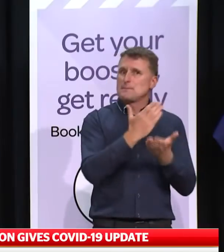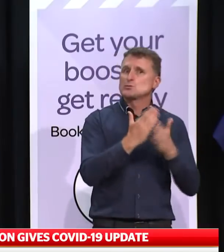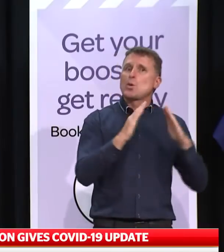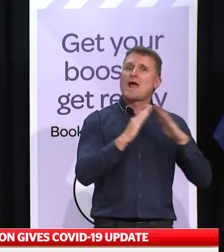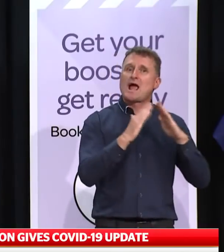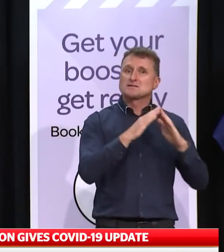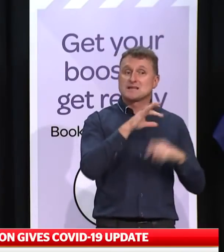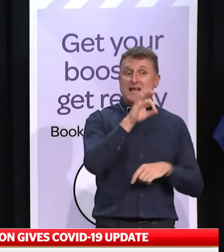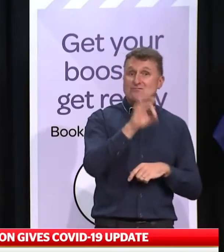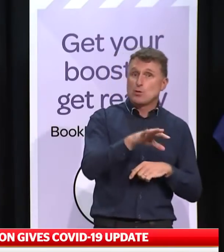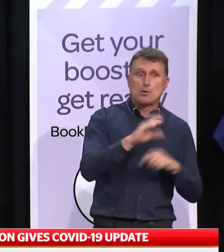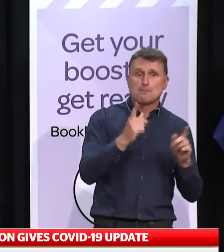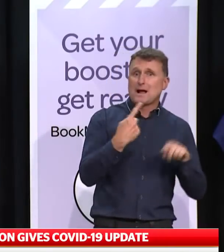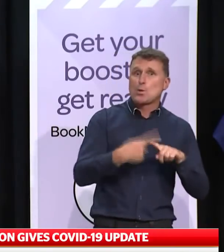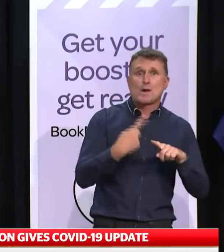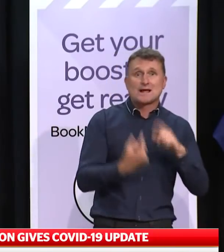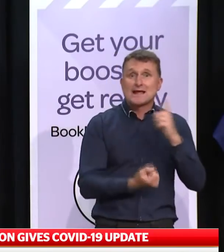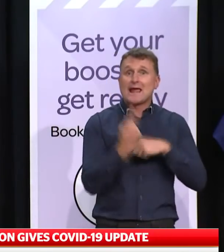happen quickly. So the